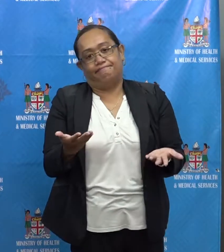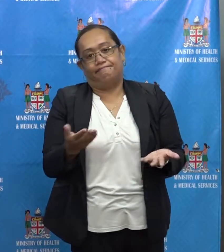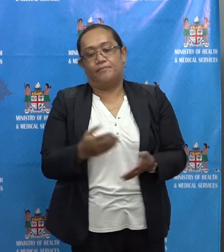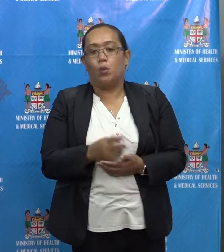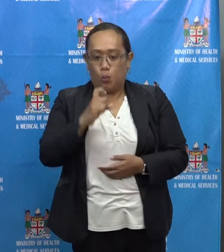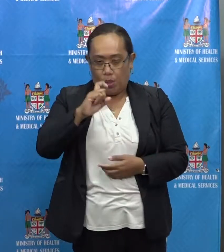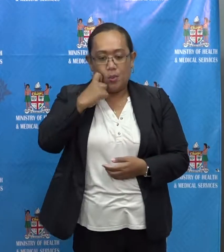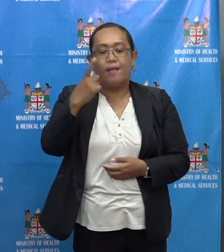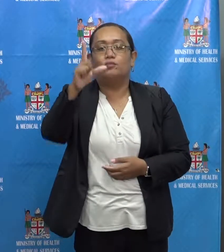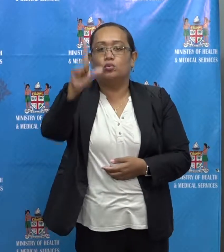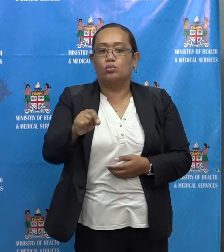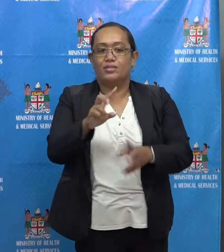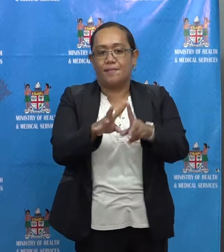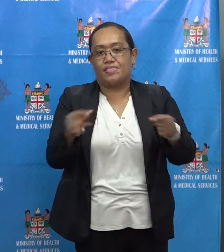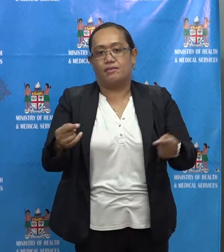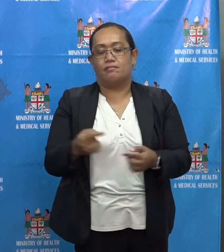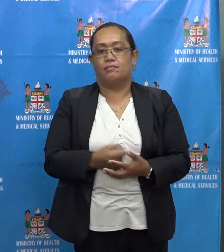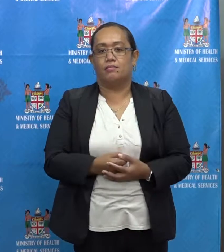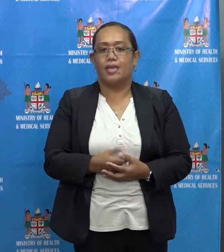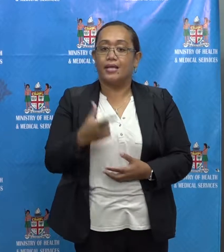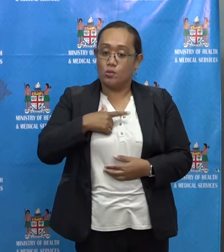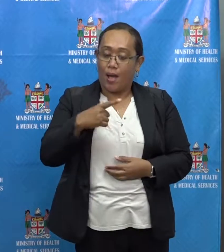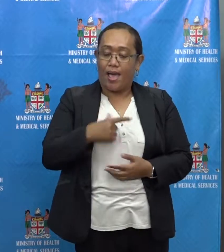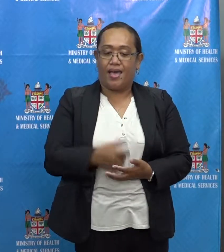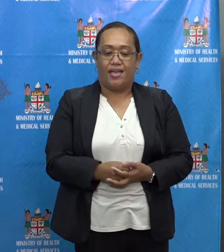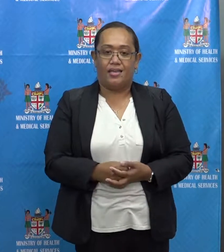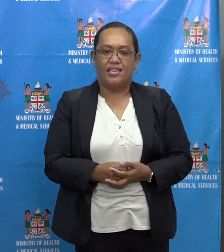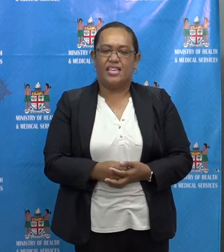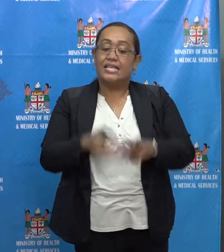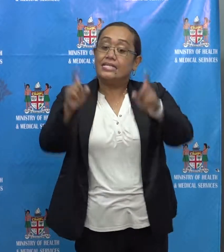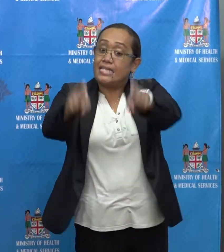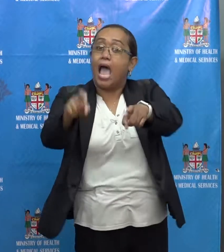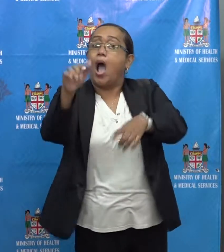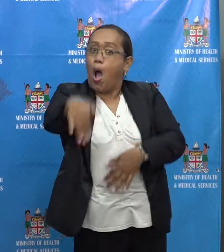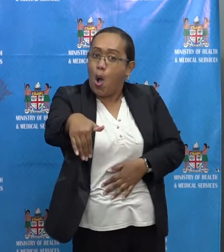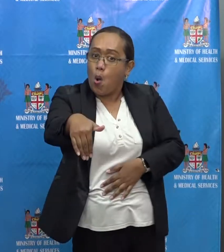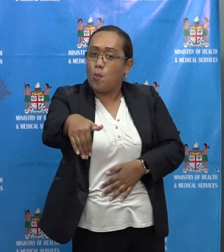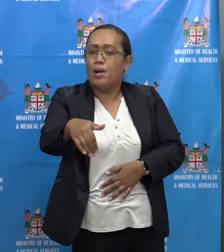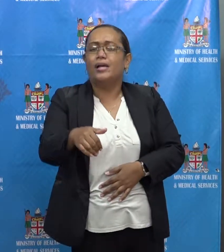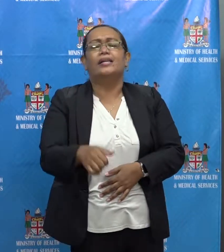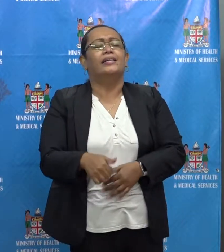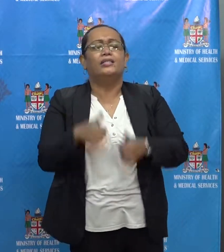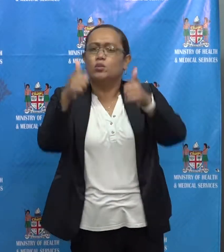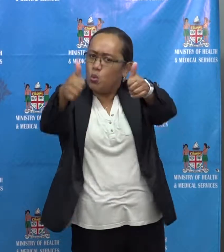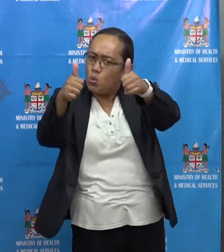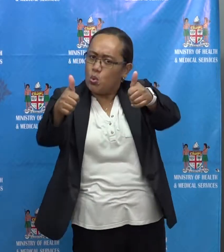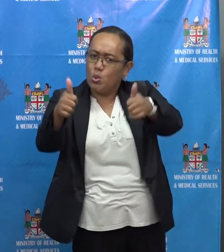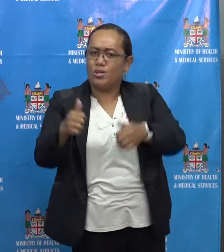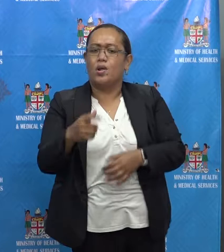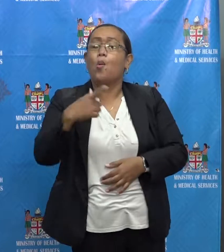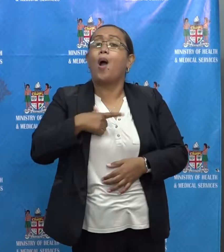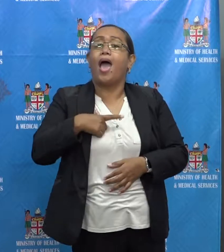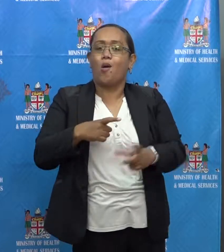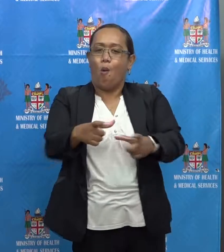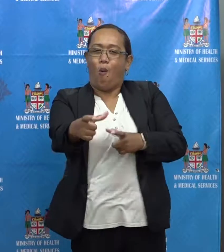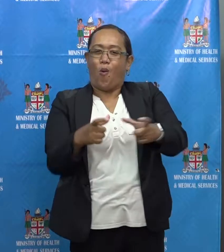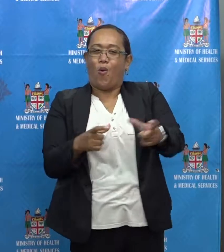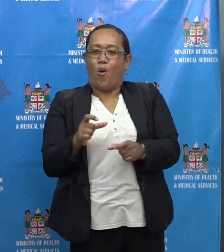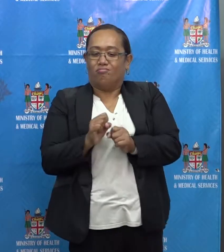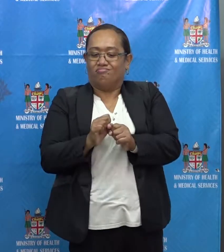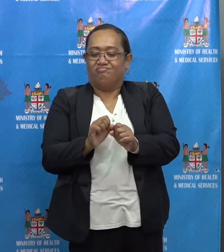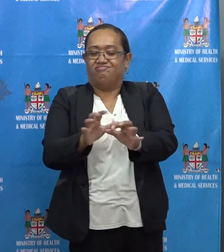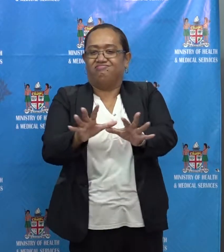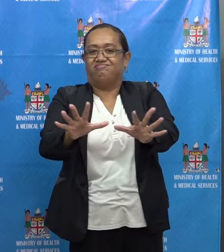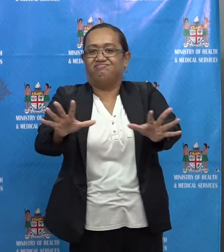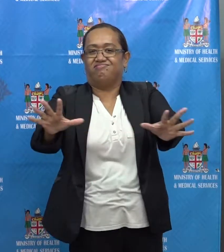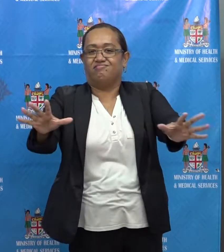But what we do know is that by staying home, you give us a much better chance of stopping the spread. If